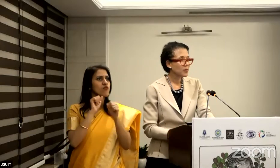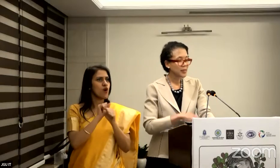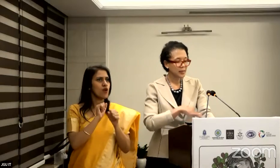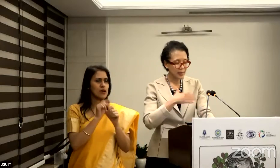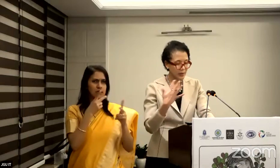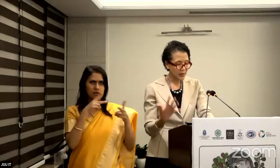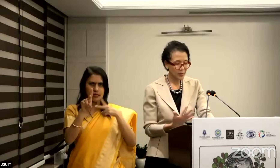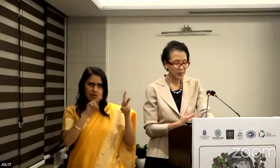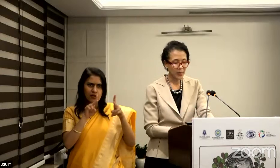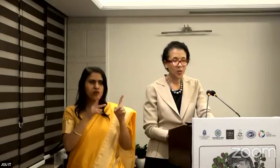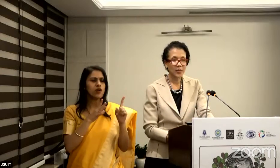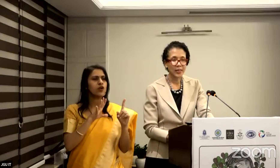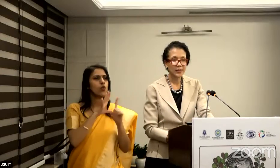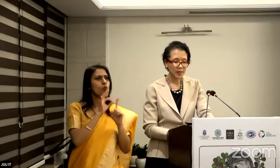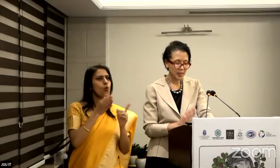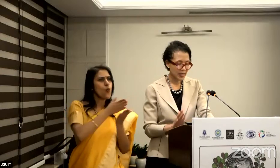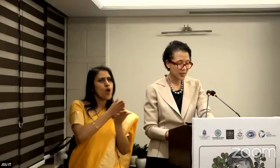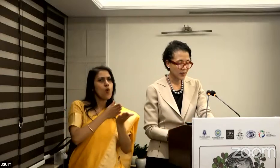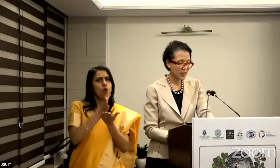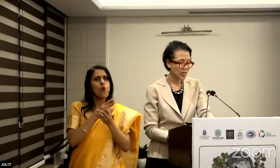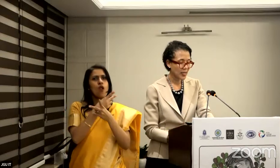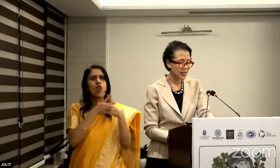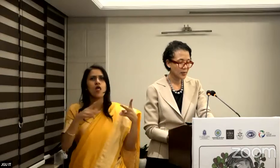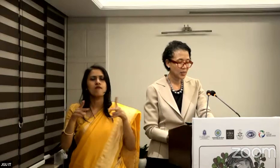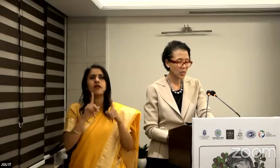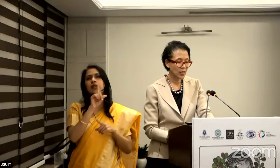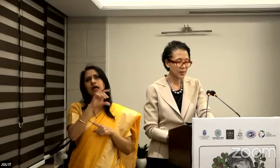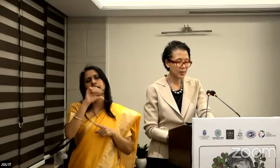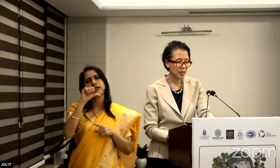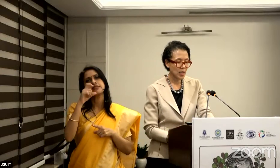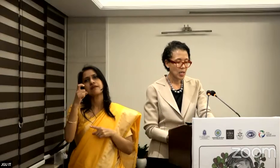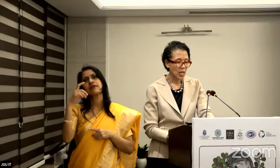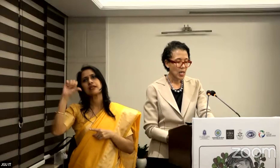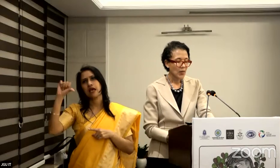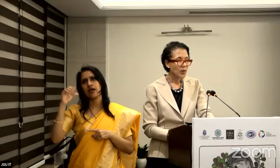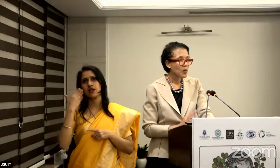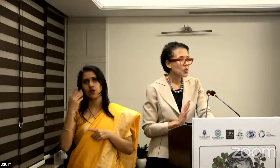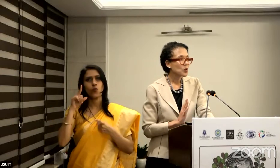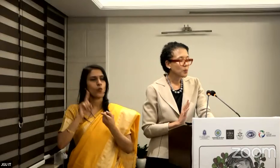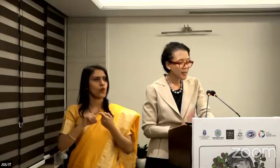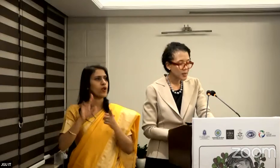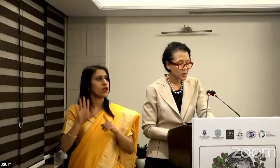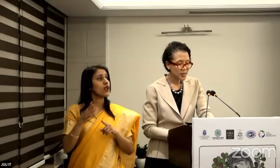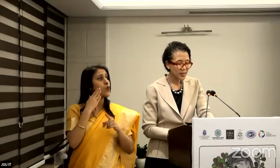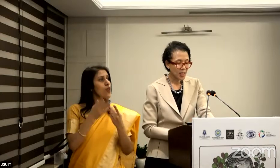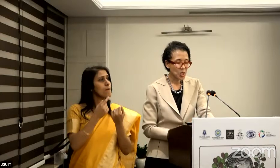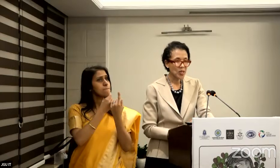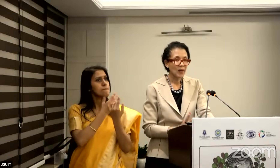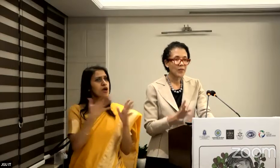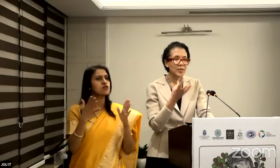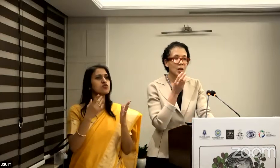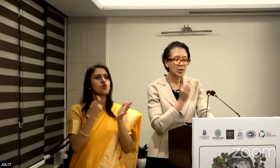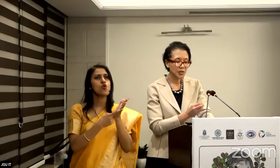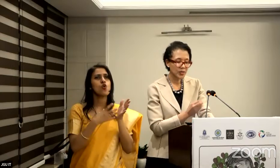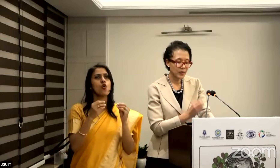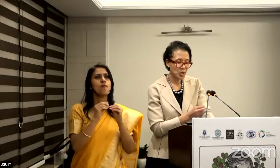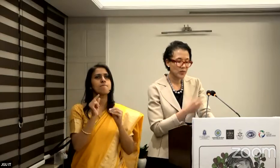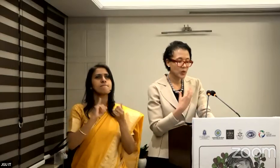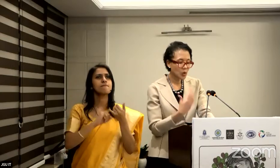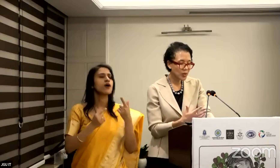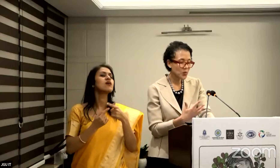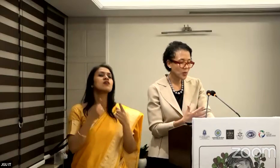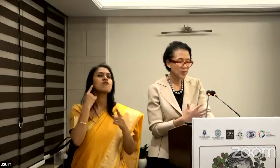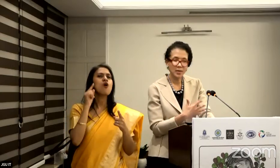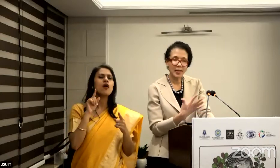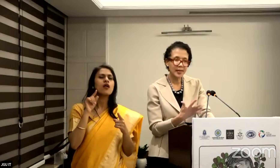differential treatment, later made permanent the 1979 enabling clause. The most robust articulation of this alternate vision,